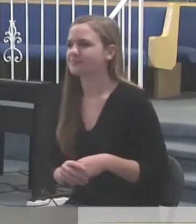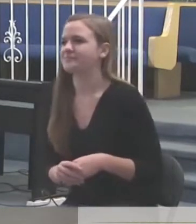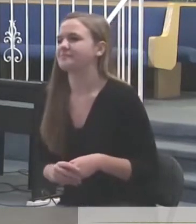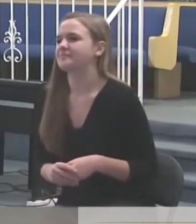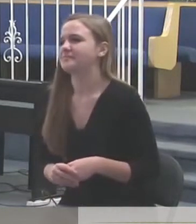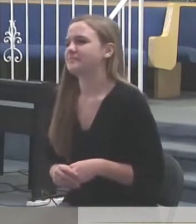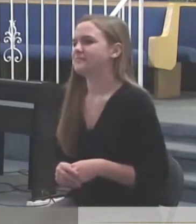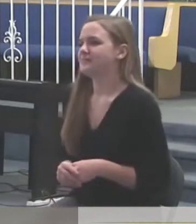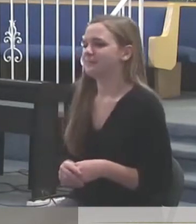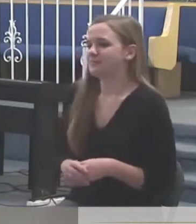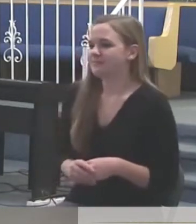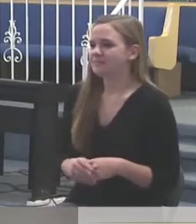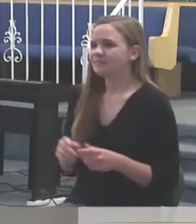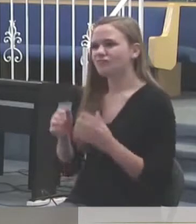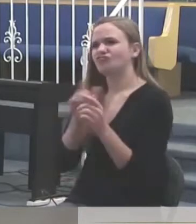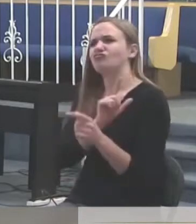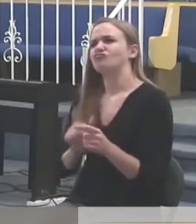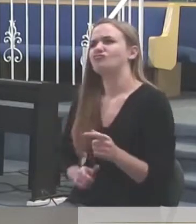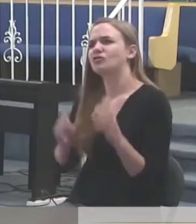But, Lord, I'm seeking you.